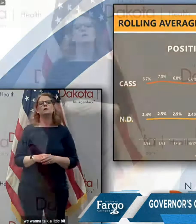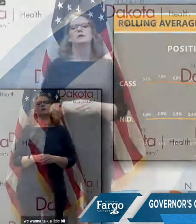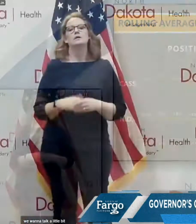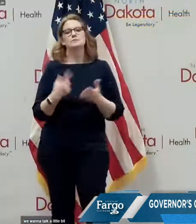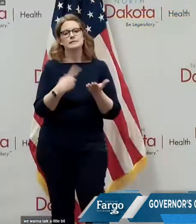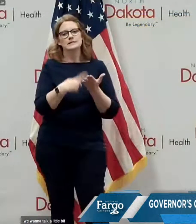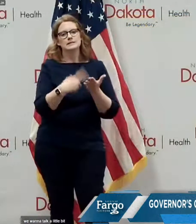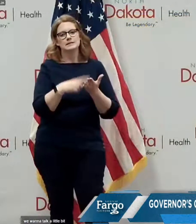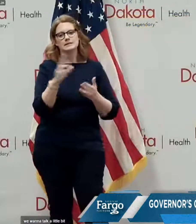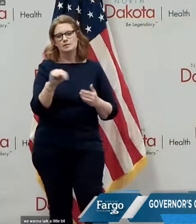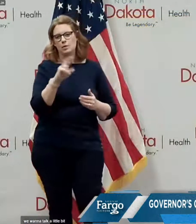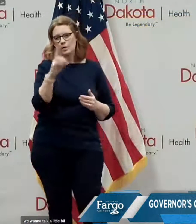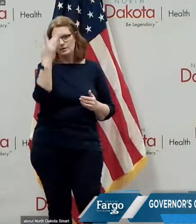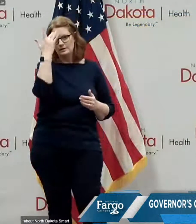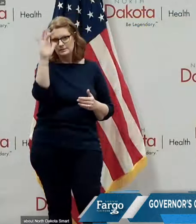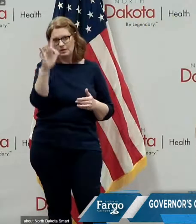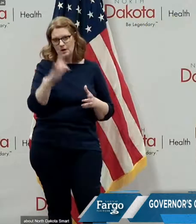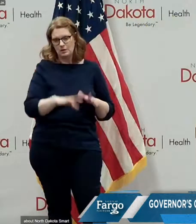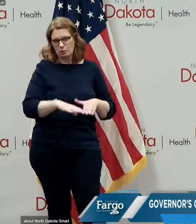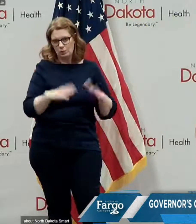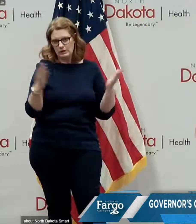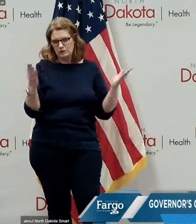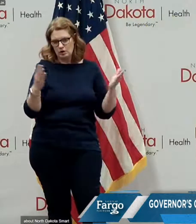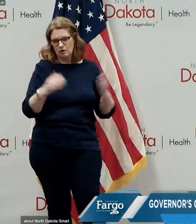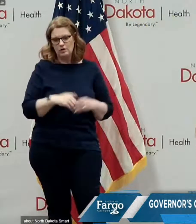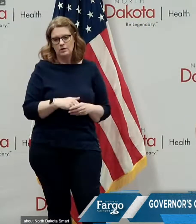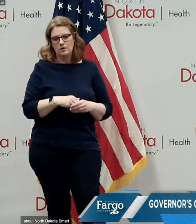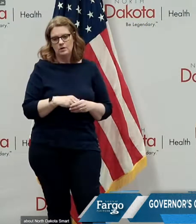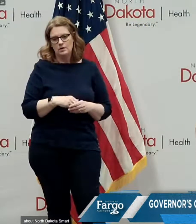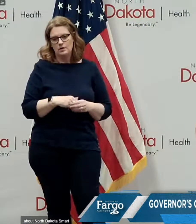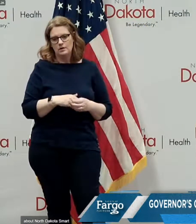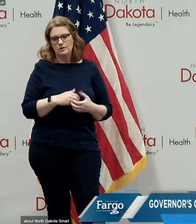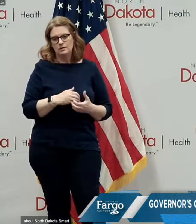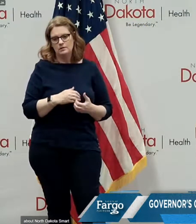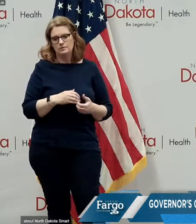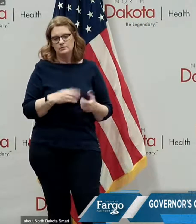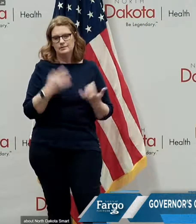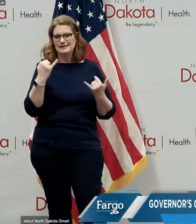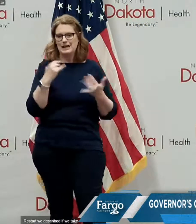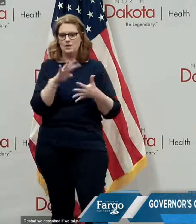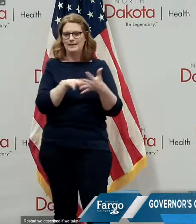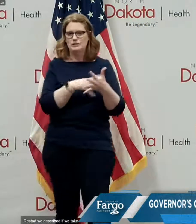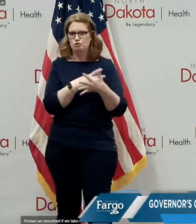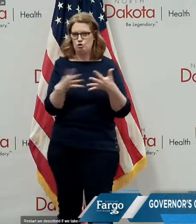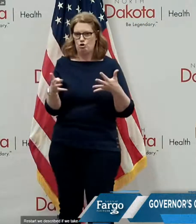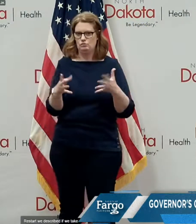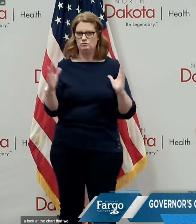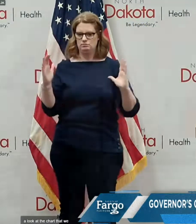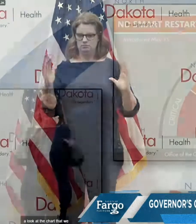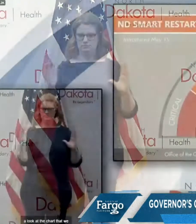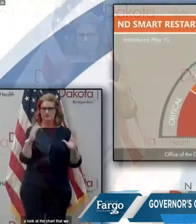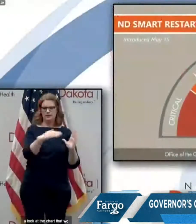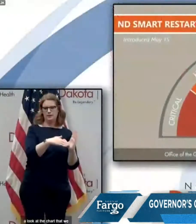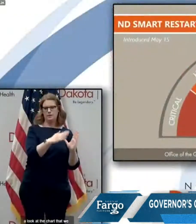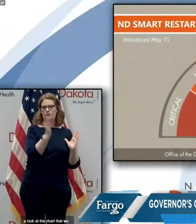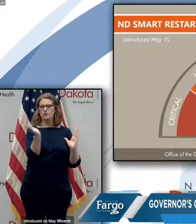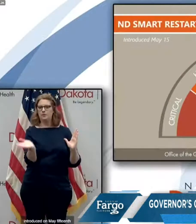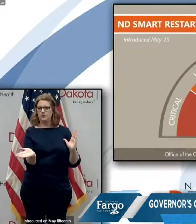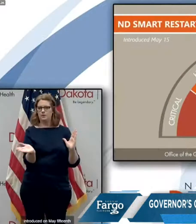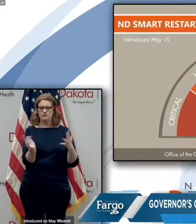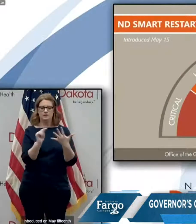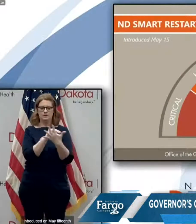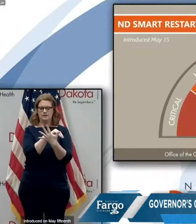Restart. We described, if we take a look at the chart that we introduced on May 15th, it had 5